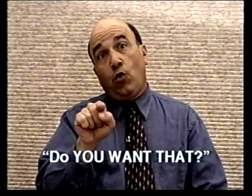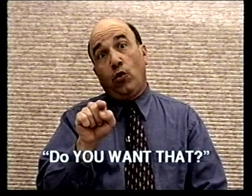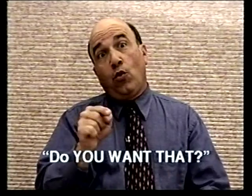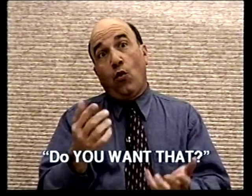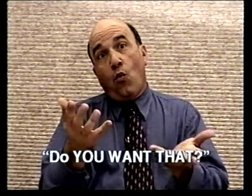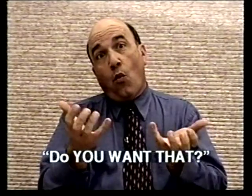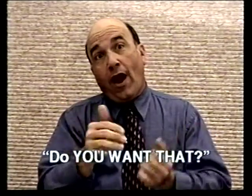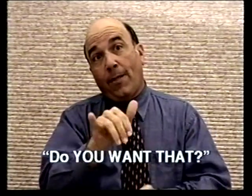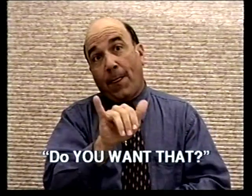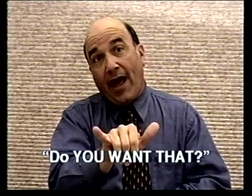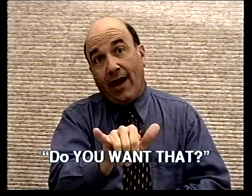Do you want that?